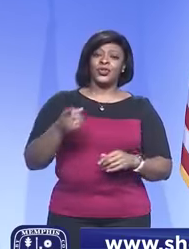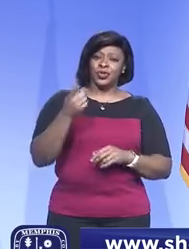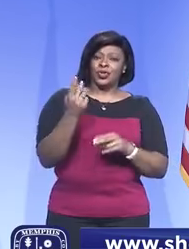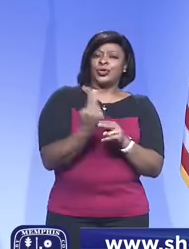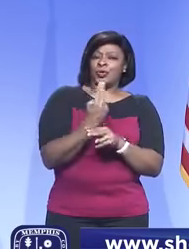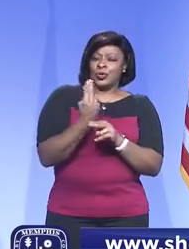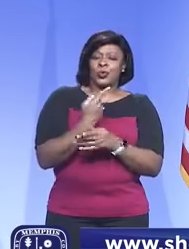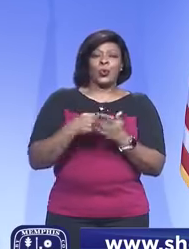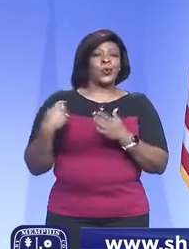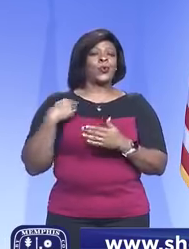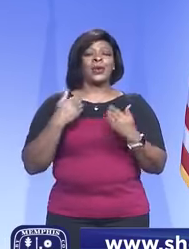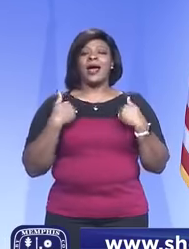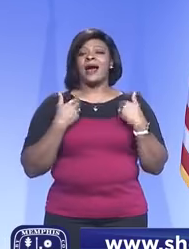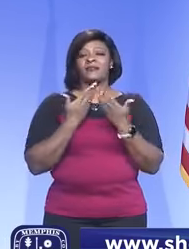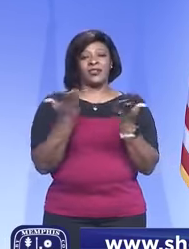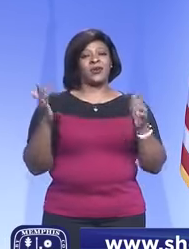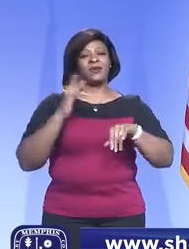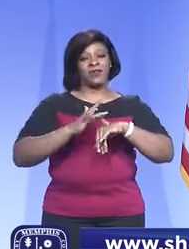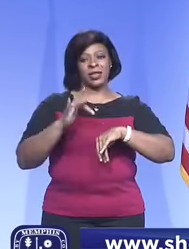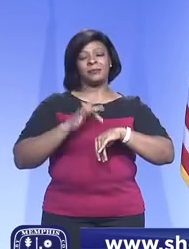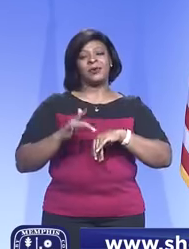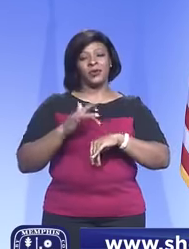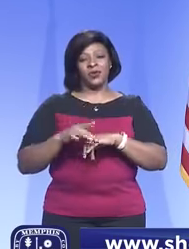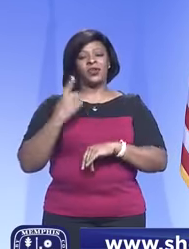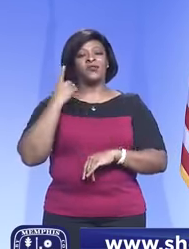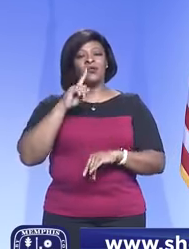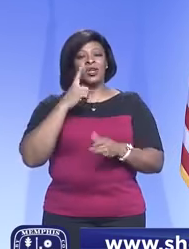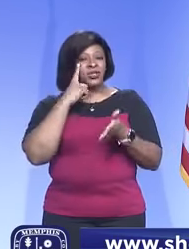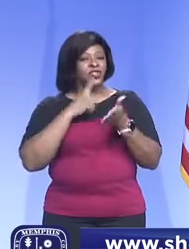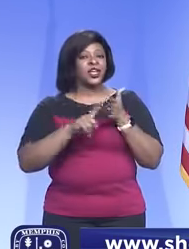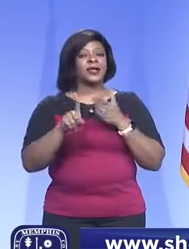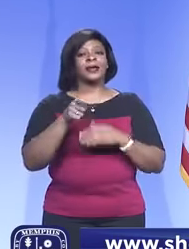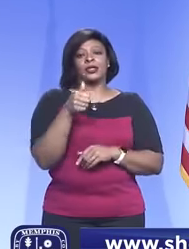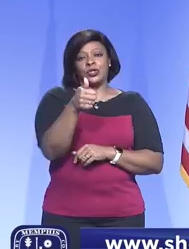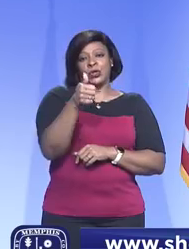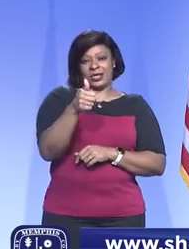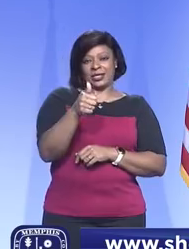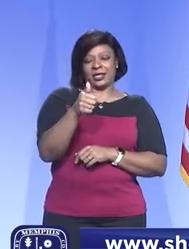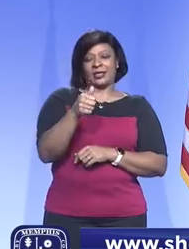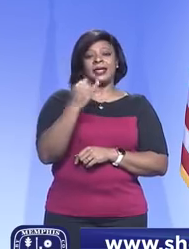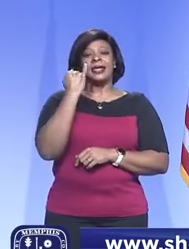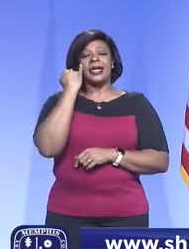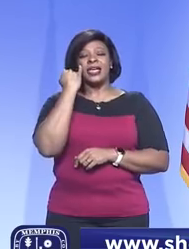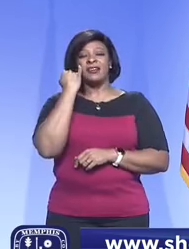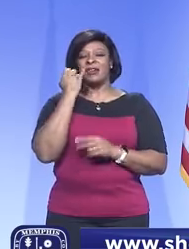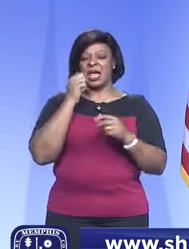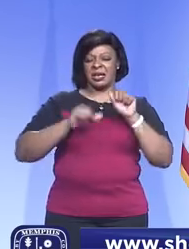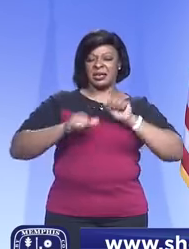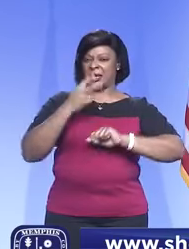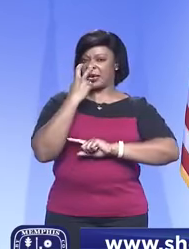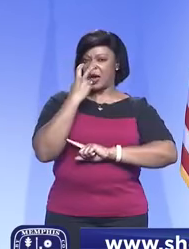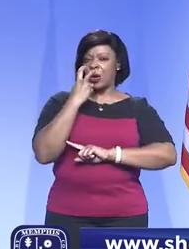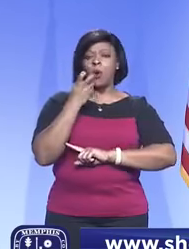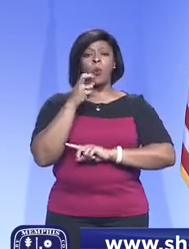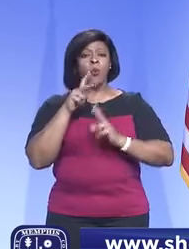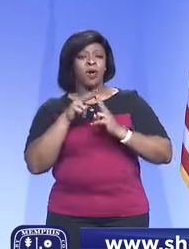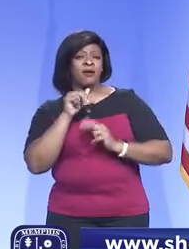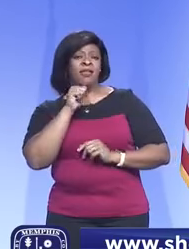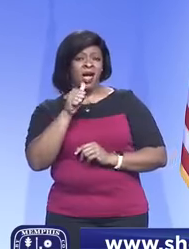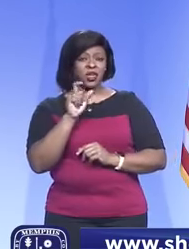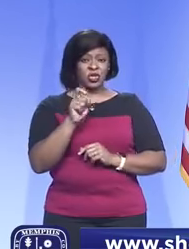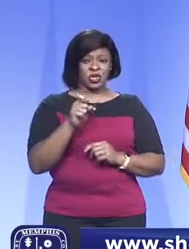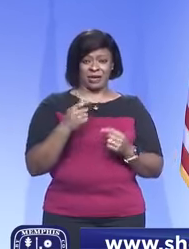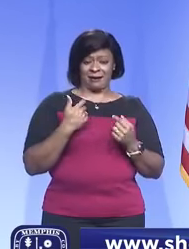use what we have available in terms of checking yourselves out if you're in doubt of whether or not